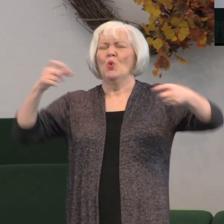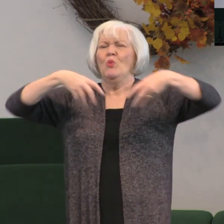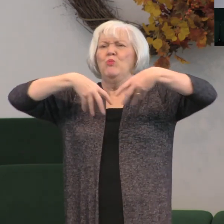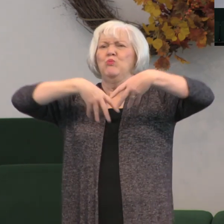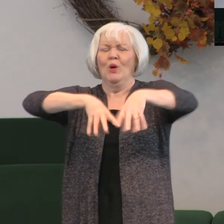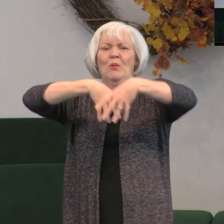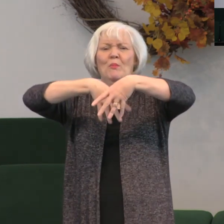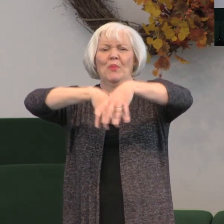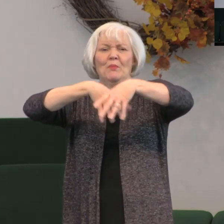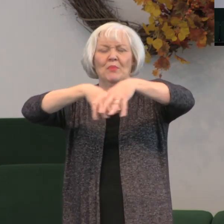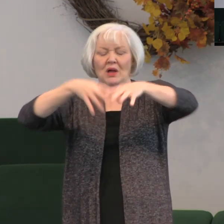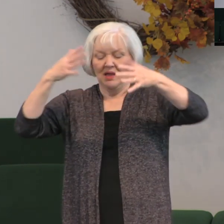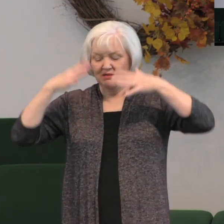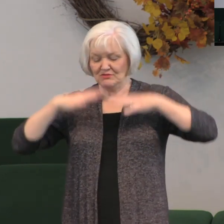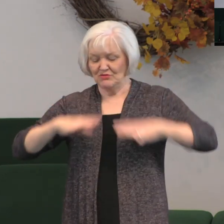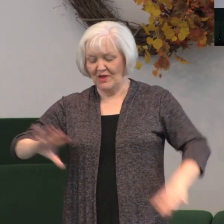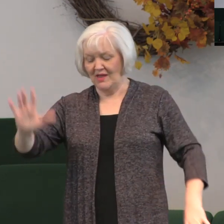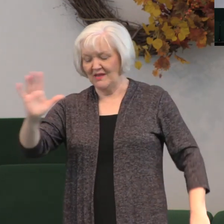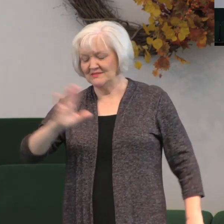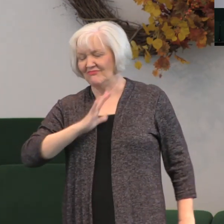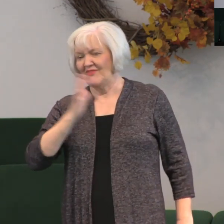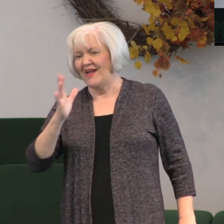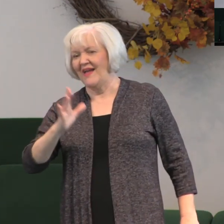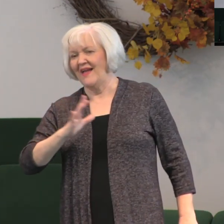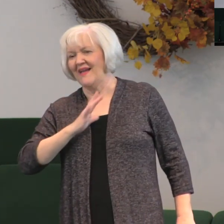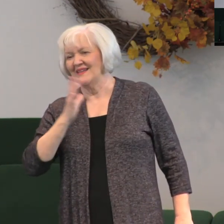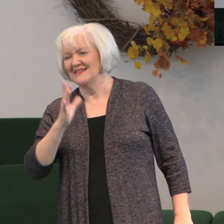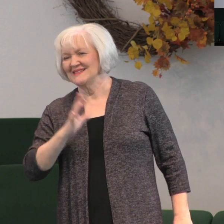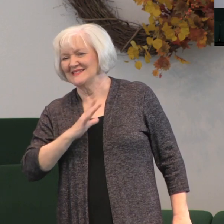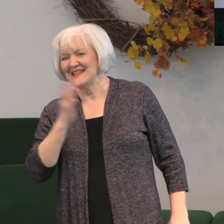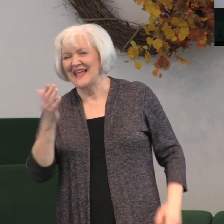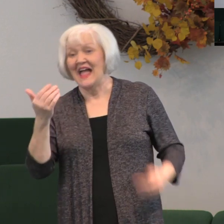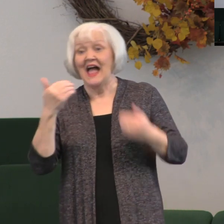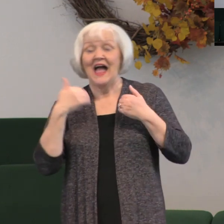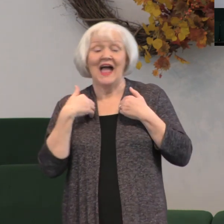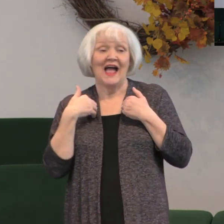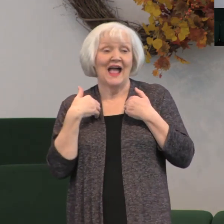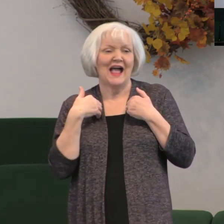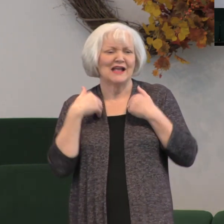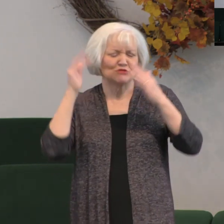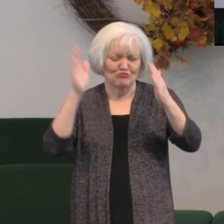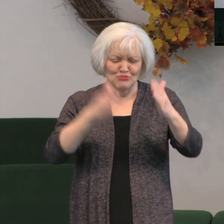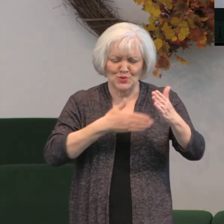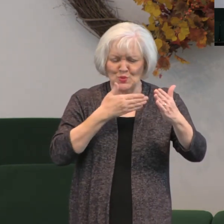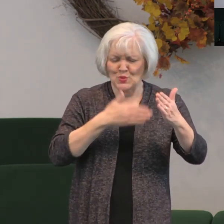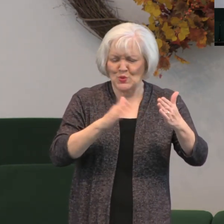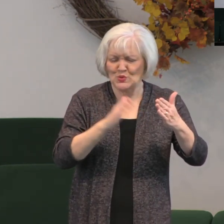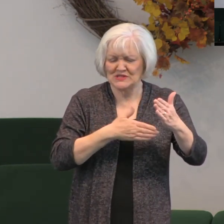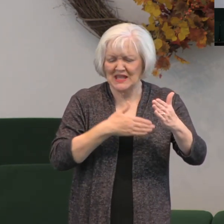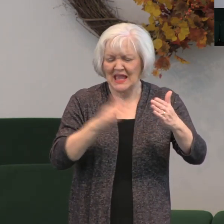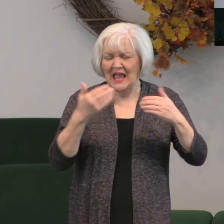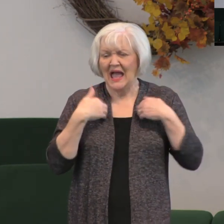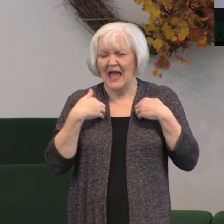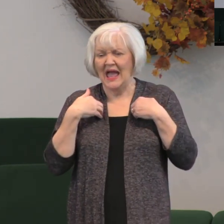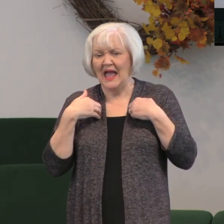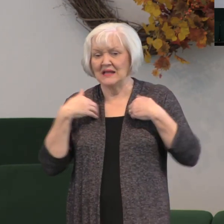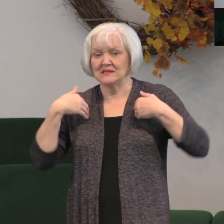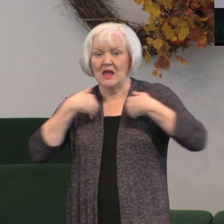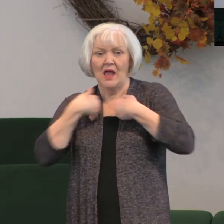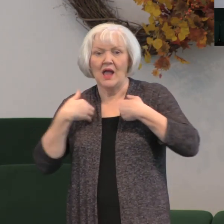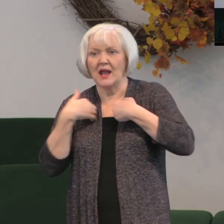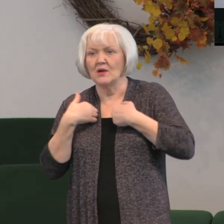Now he is dressed up and he is decked out and he has got musicians and he has animals and it is